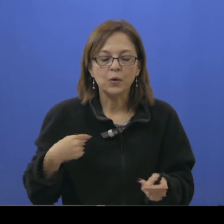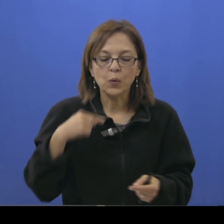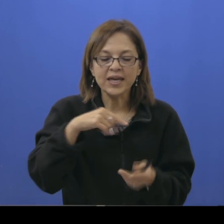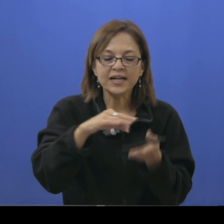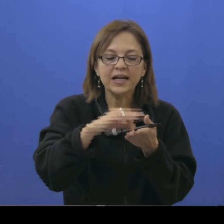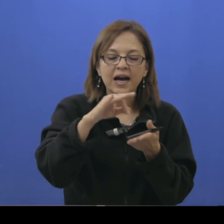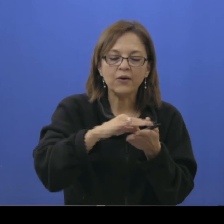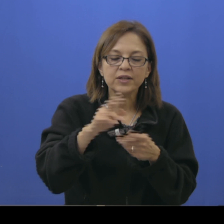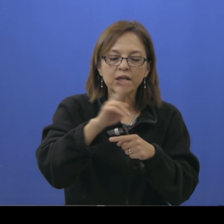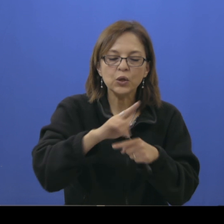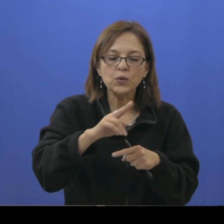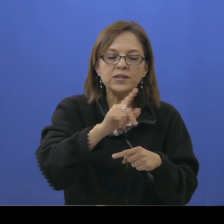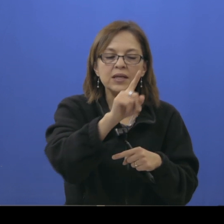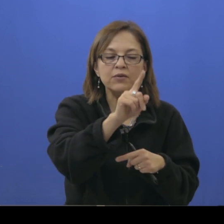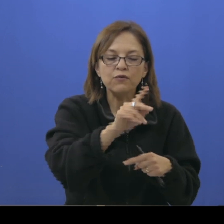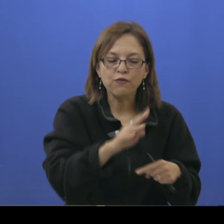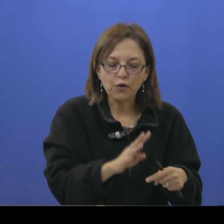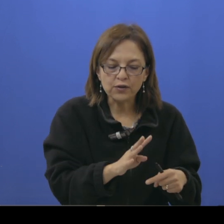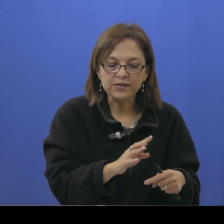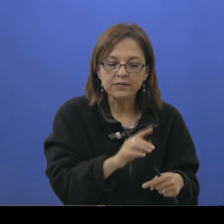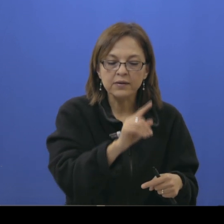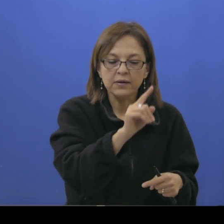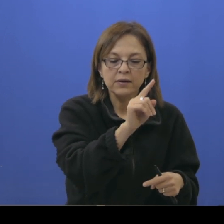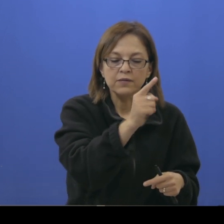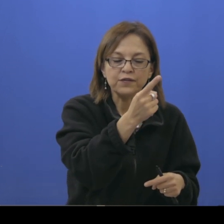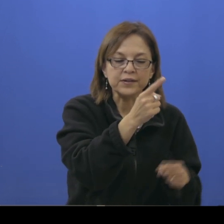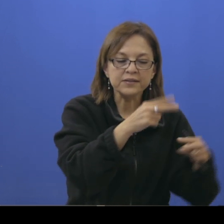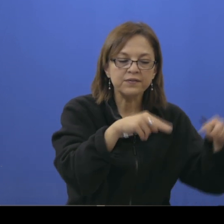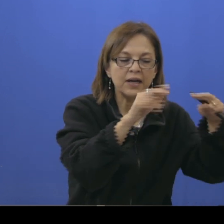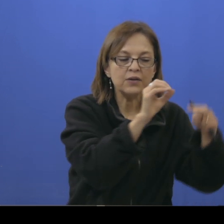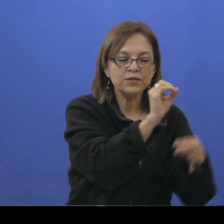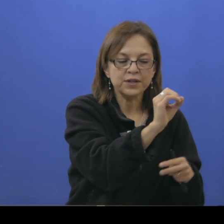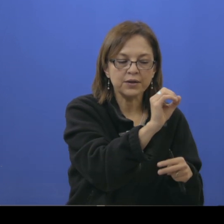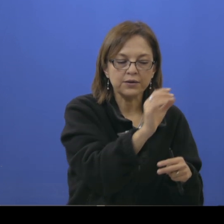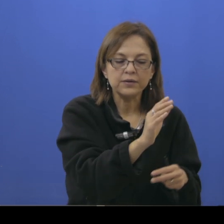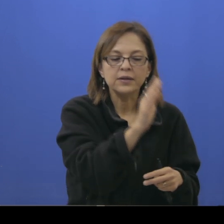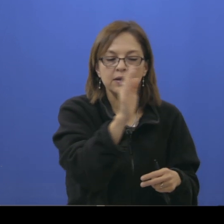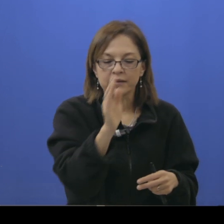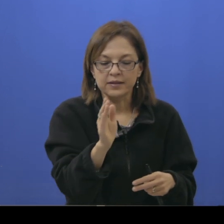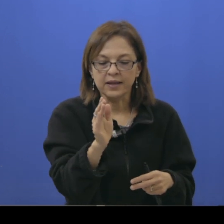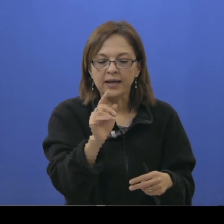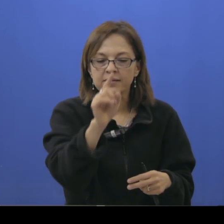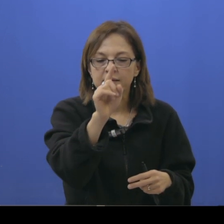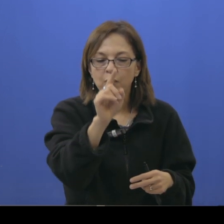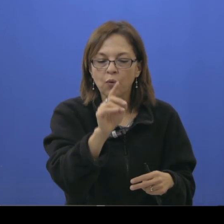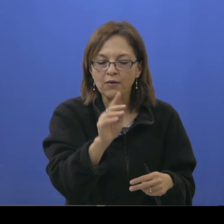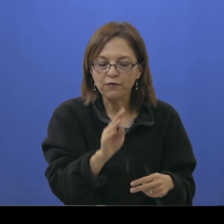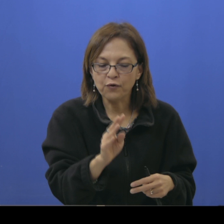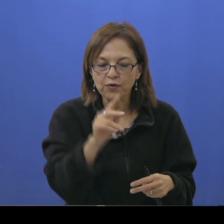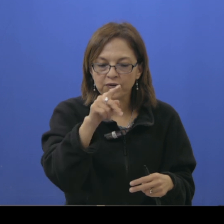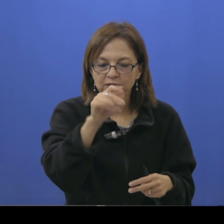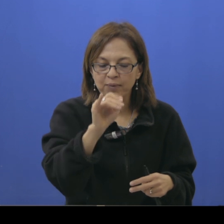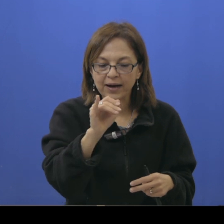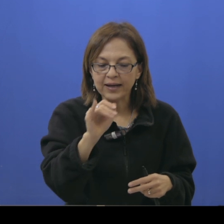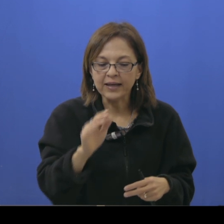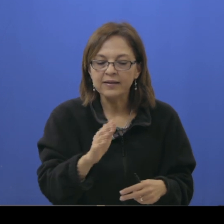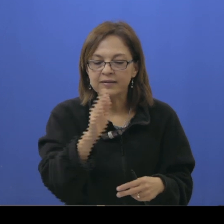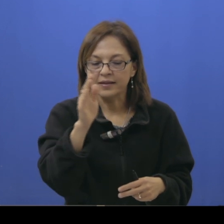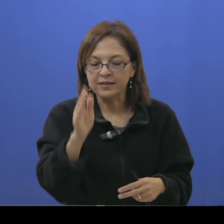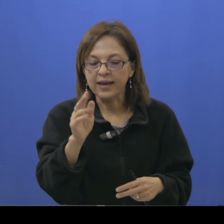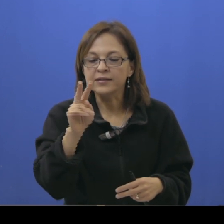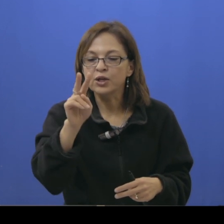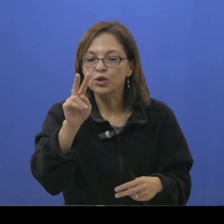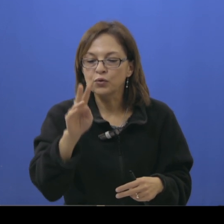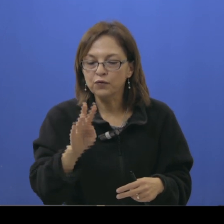Again, we are counting using fourths. First value 0. The next 1/4 of pi.